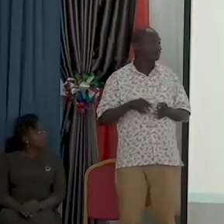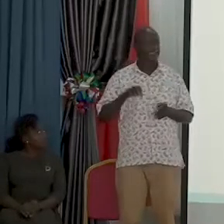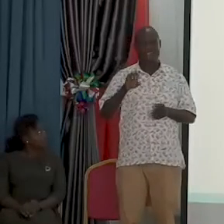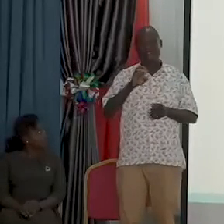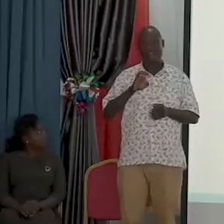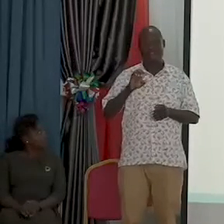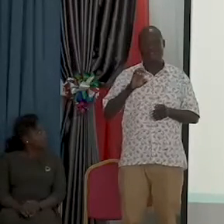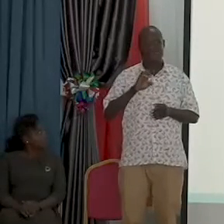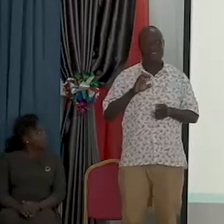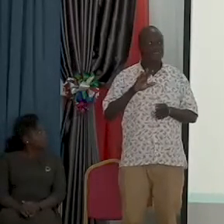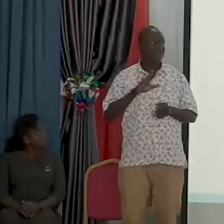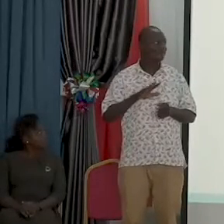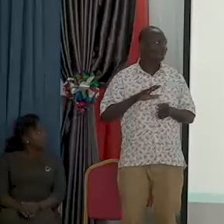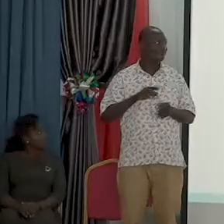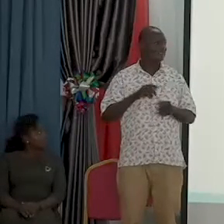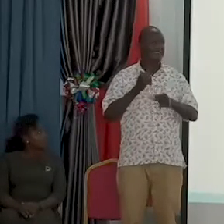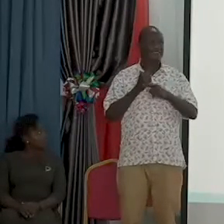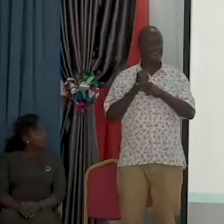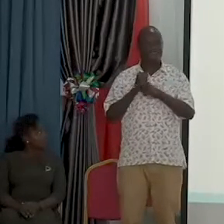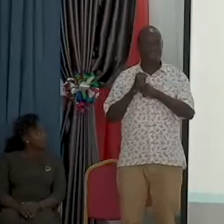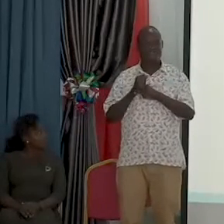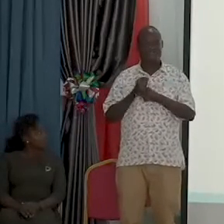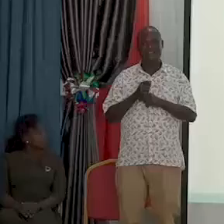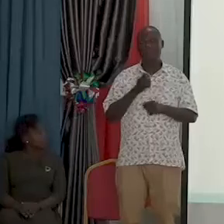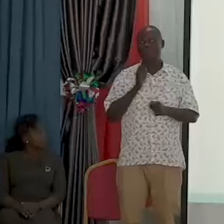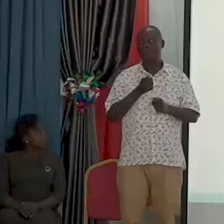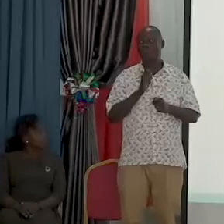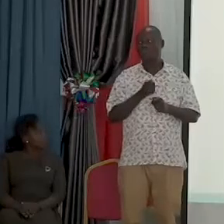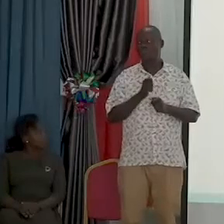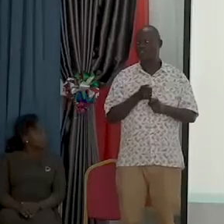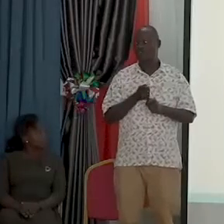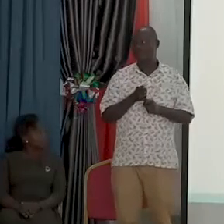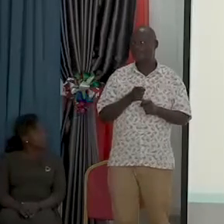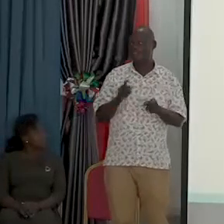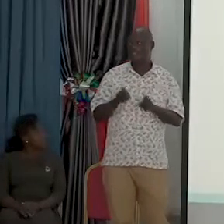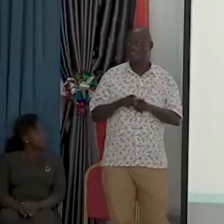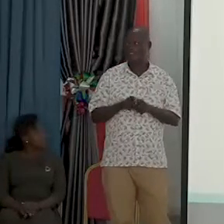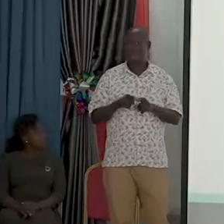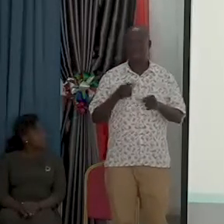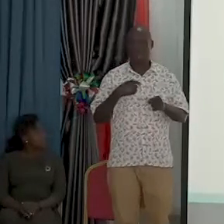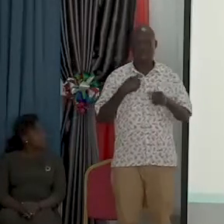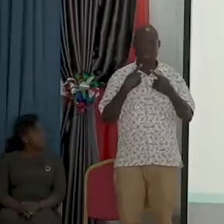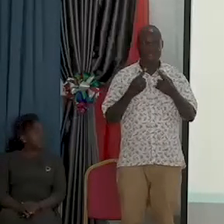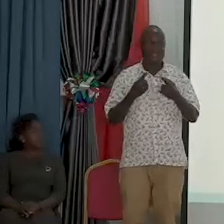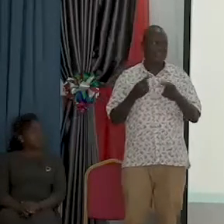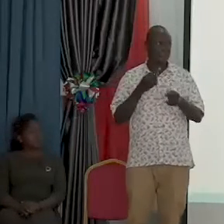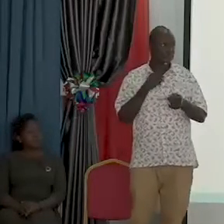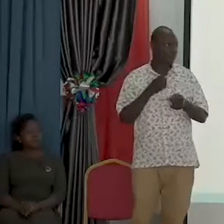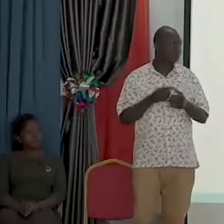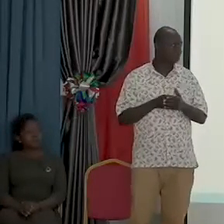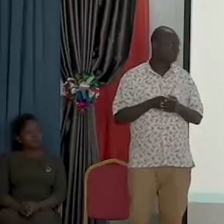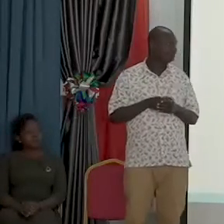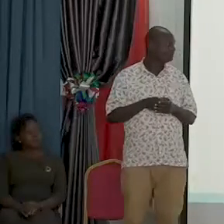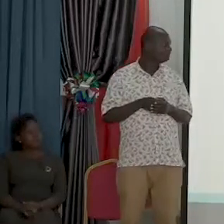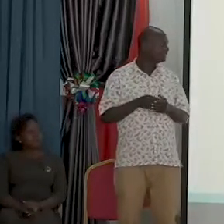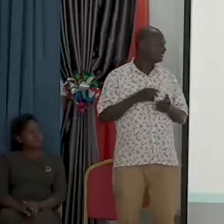environment, tasks, and tools. So that I know you're still with me, let's say it together.